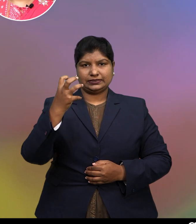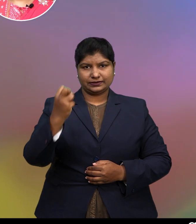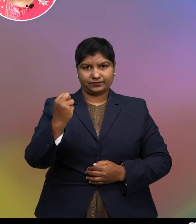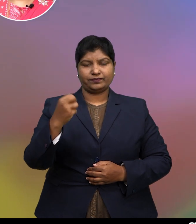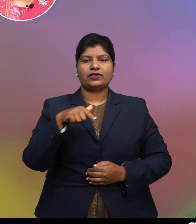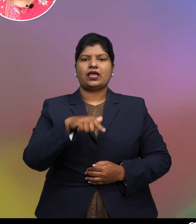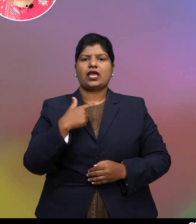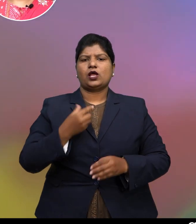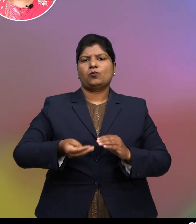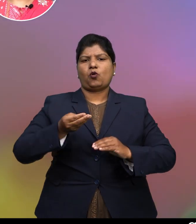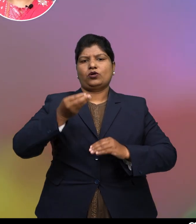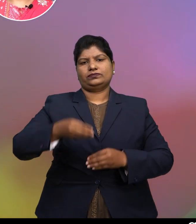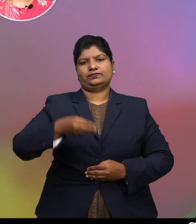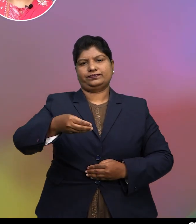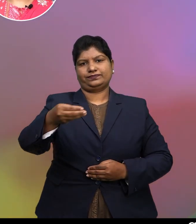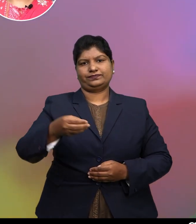and more frequent,